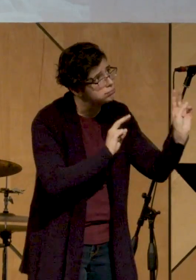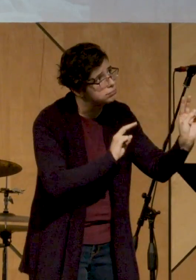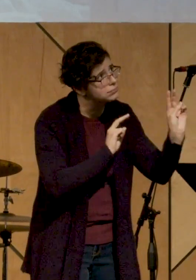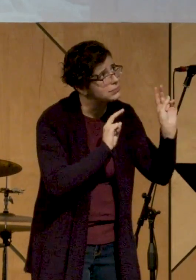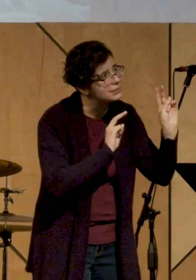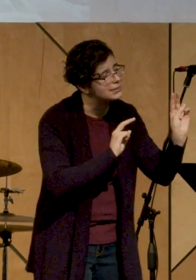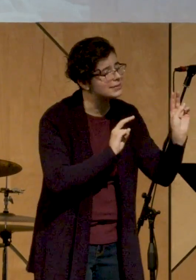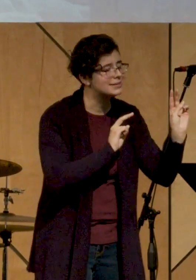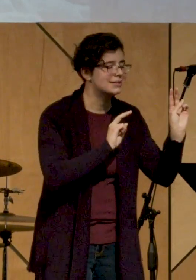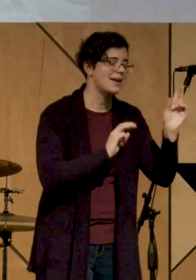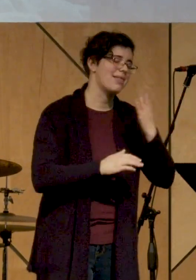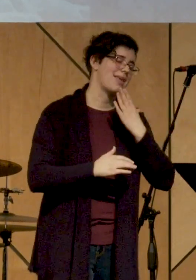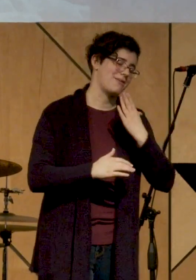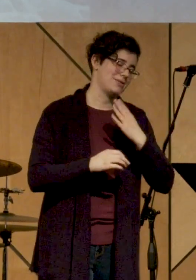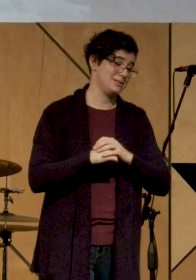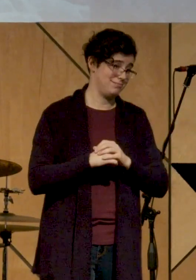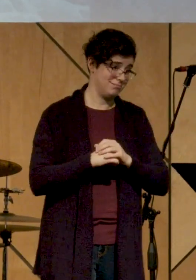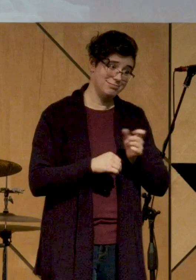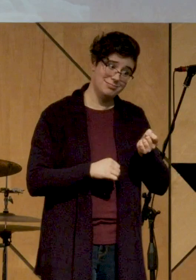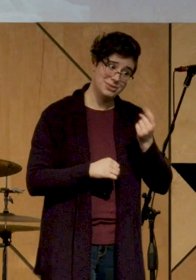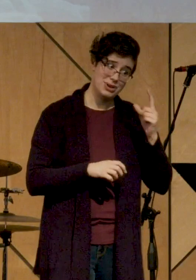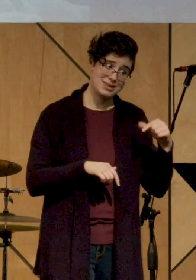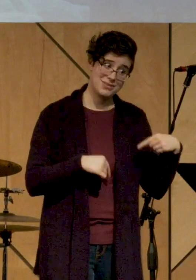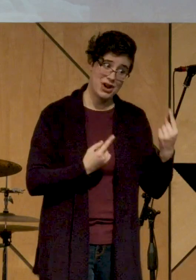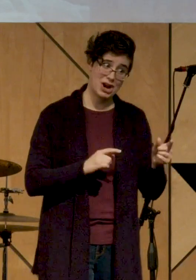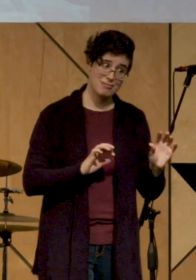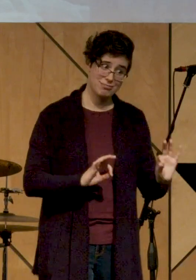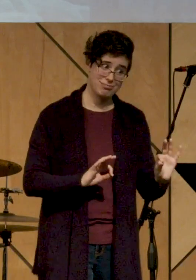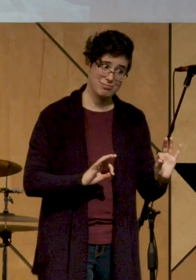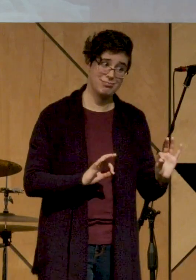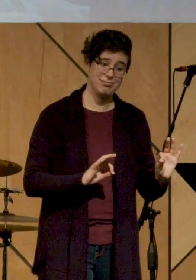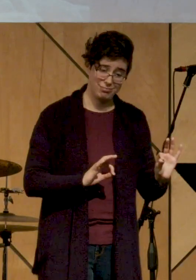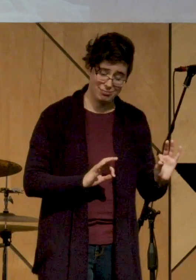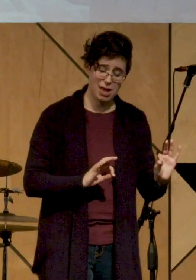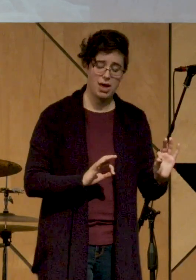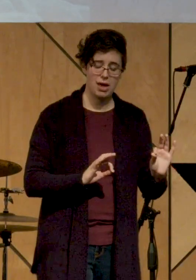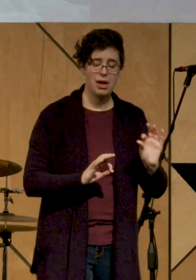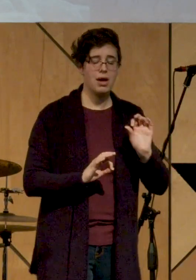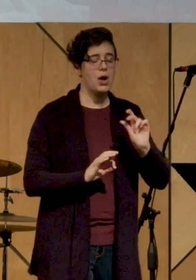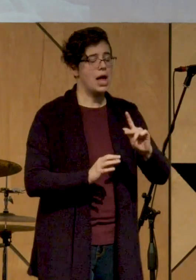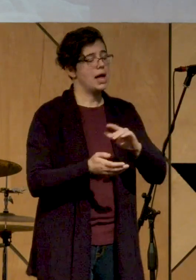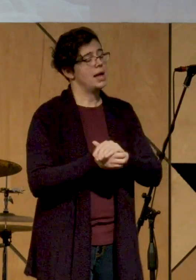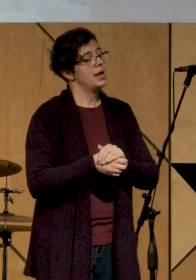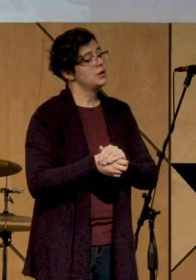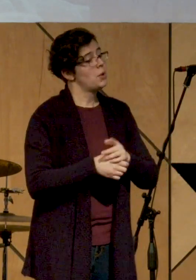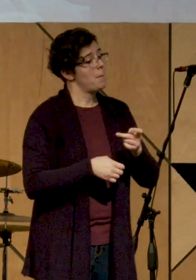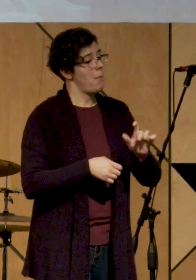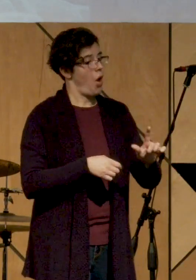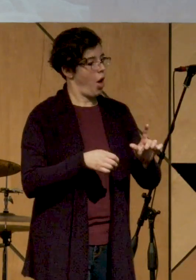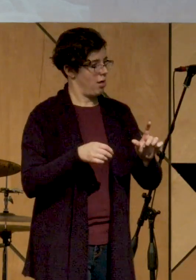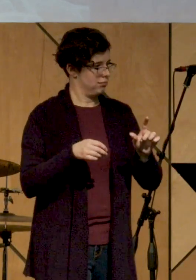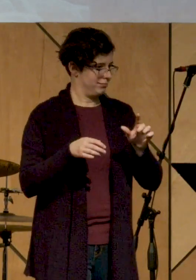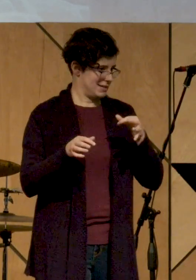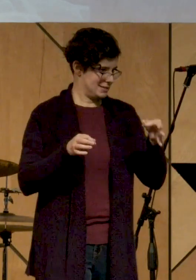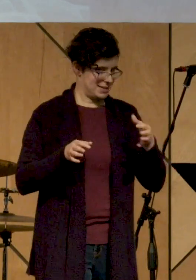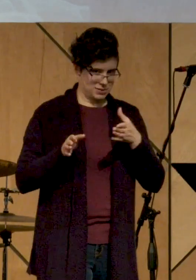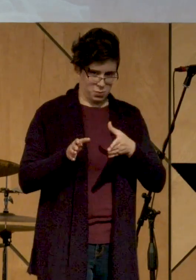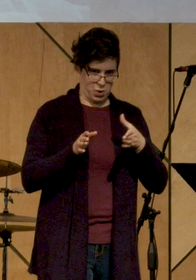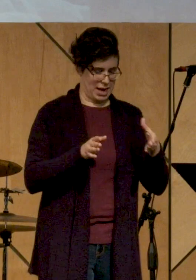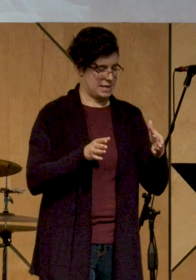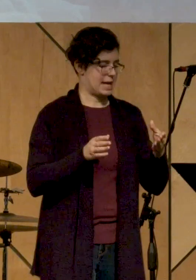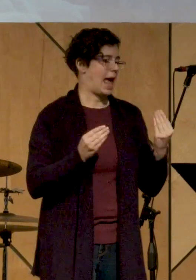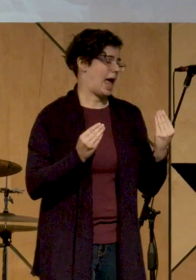watchfully, and thankfully. Are you with me? Paul gives us ways to pray. He tells us